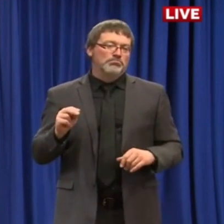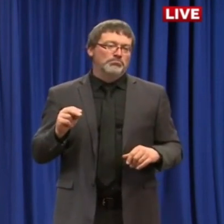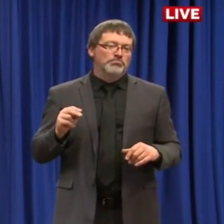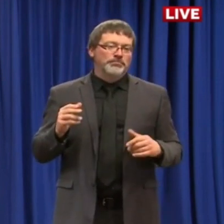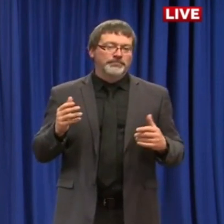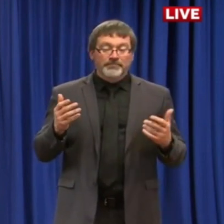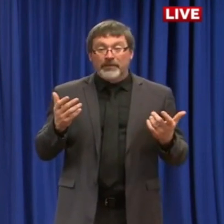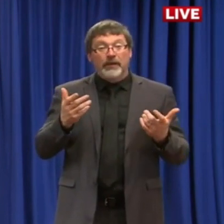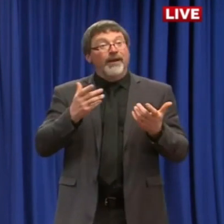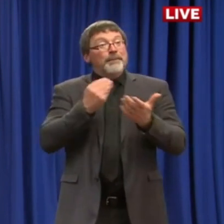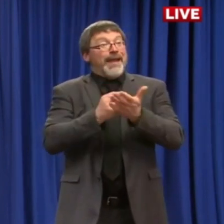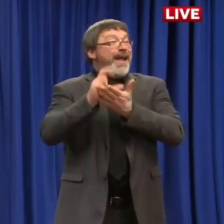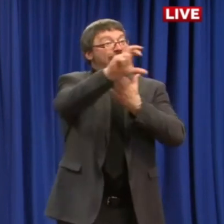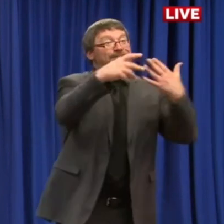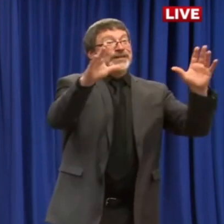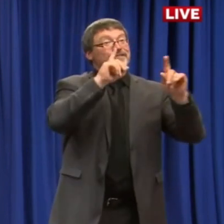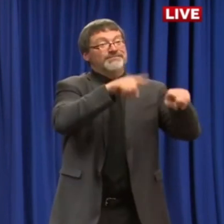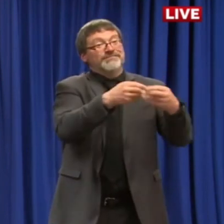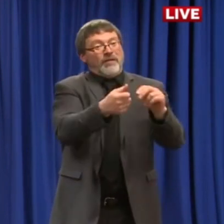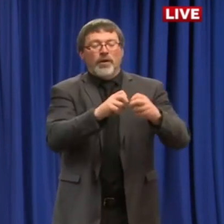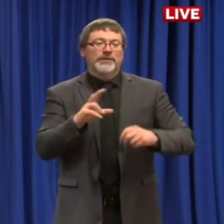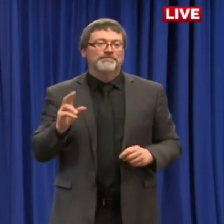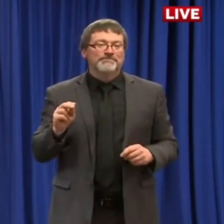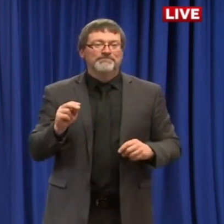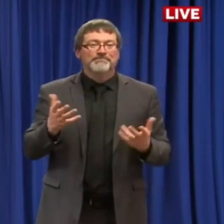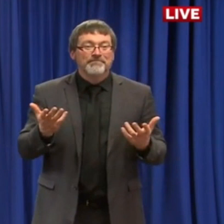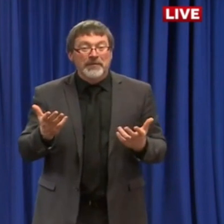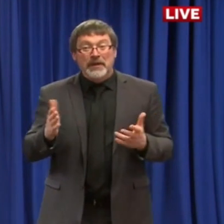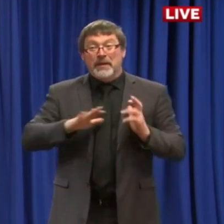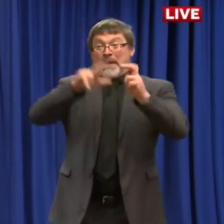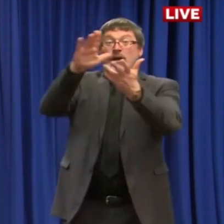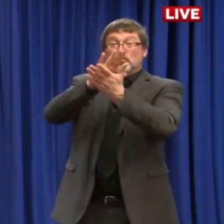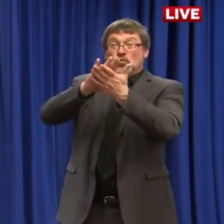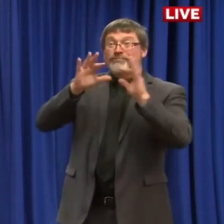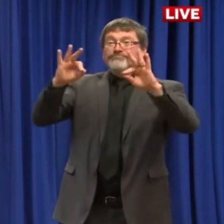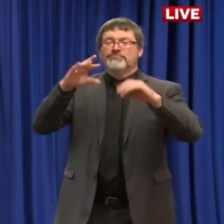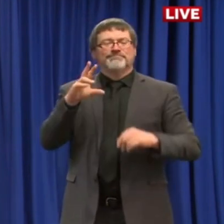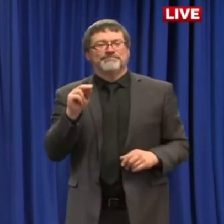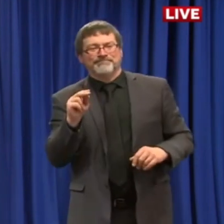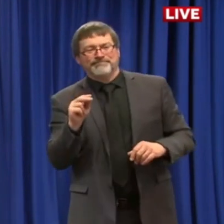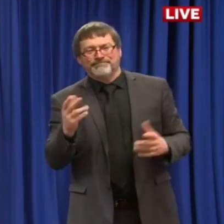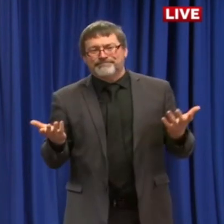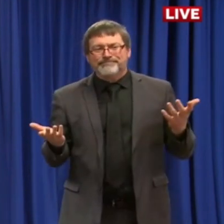gets solved by allowing kids to go back to school. There's a lot of pieces of this puzzle that have to be put together to make sure that